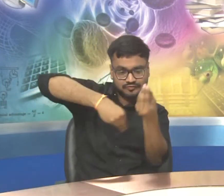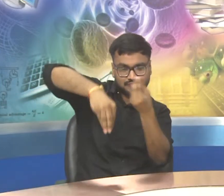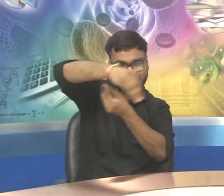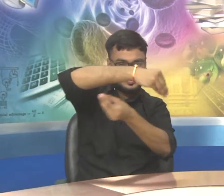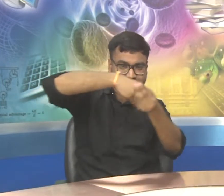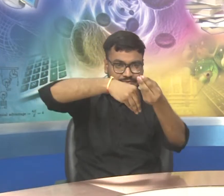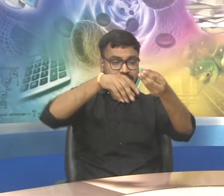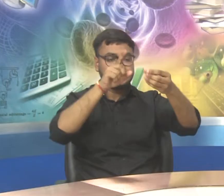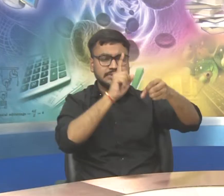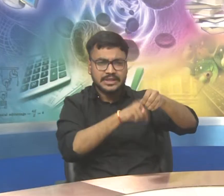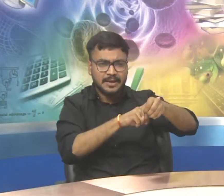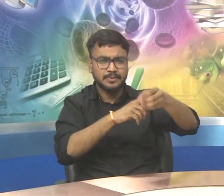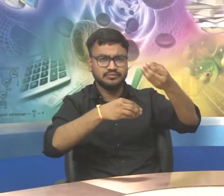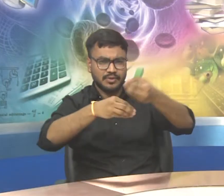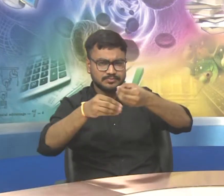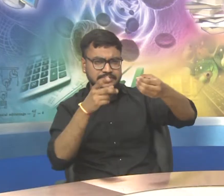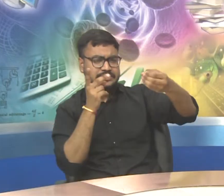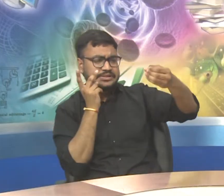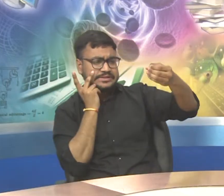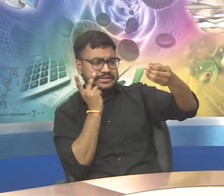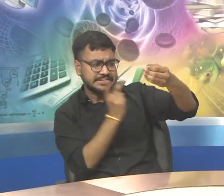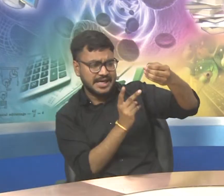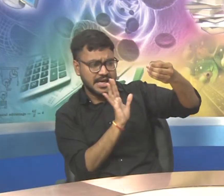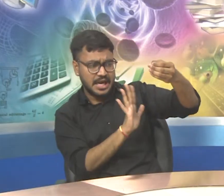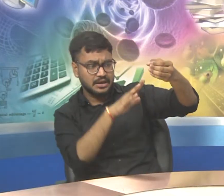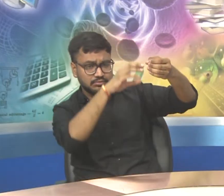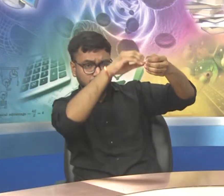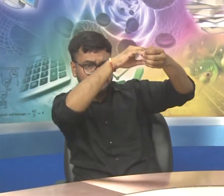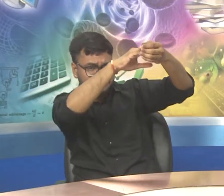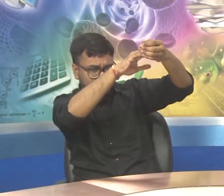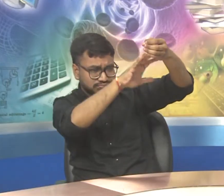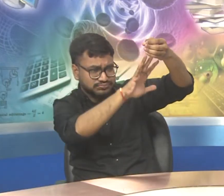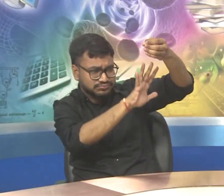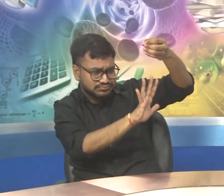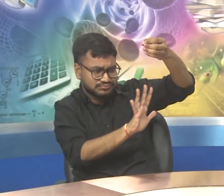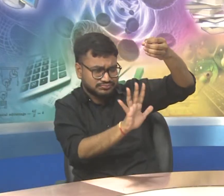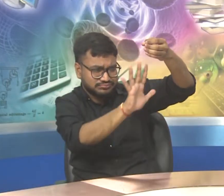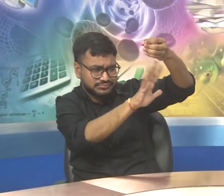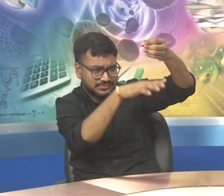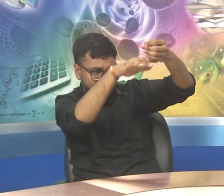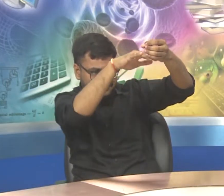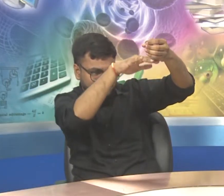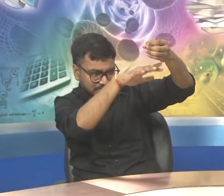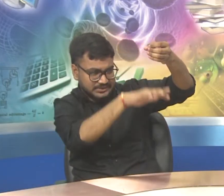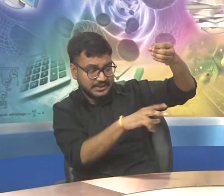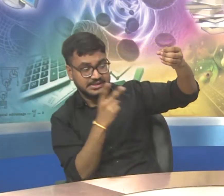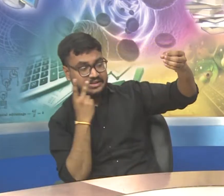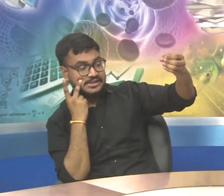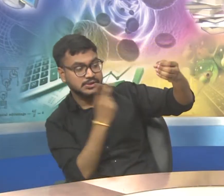Because the particles are big, you can see them with your eyes.